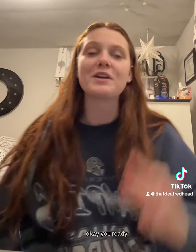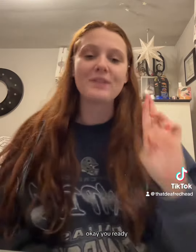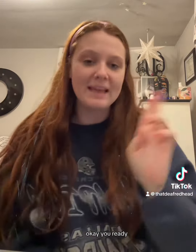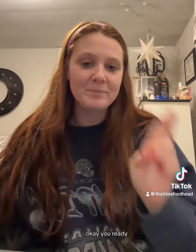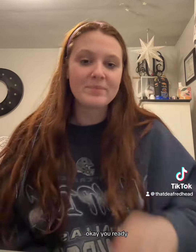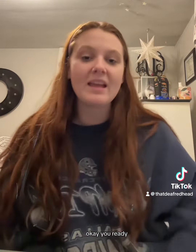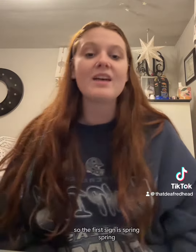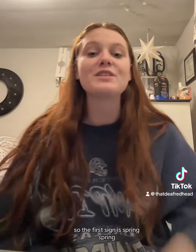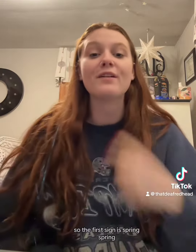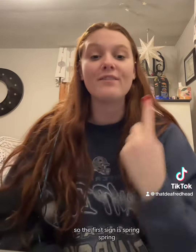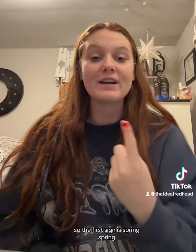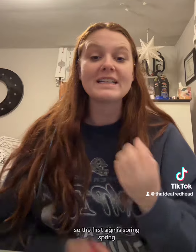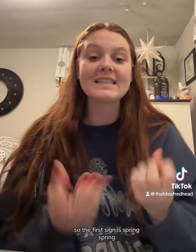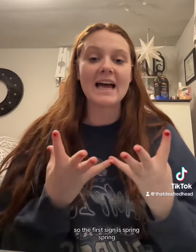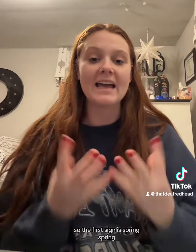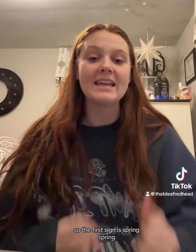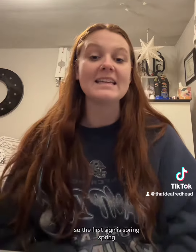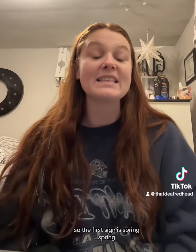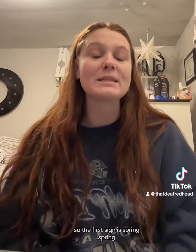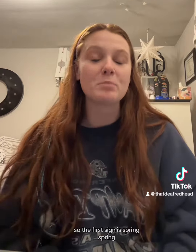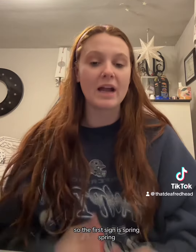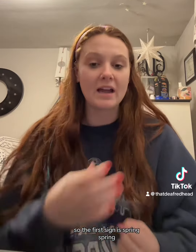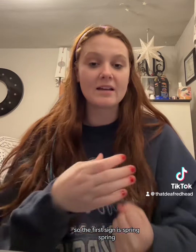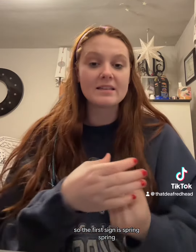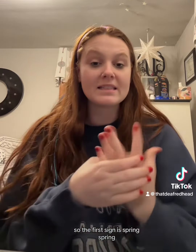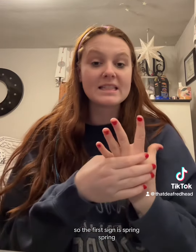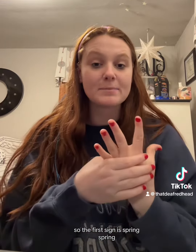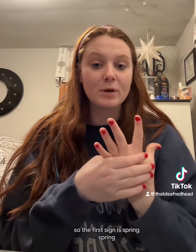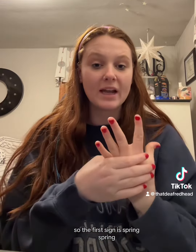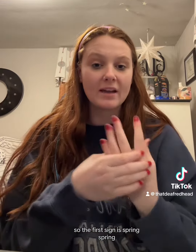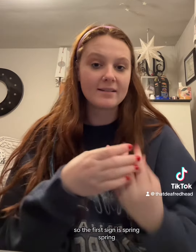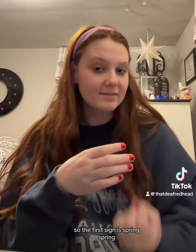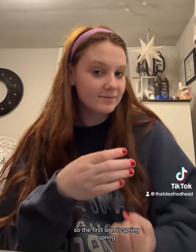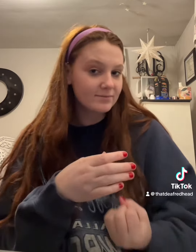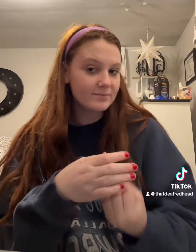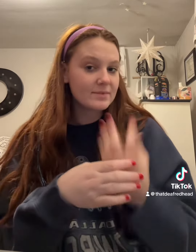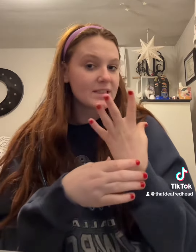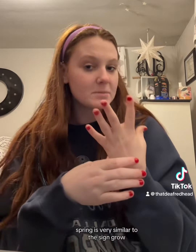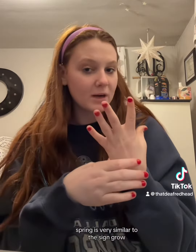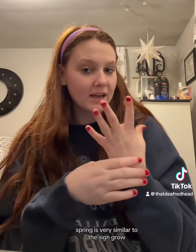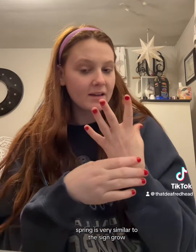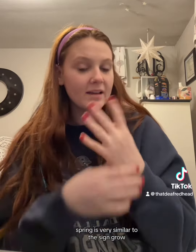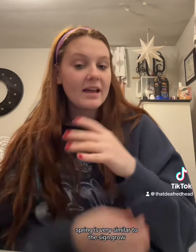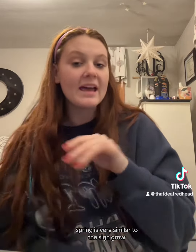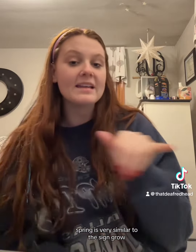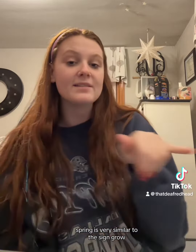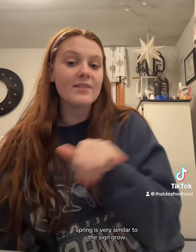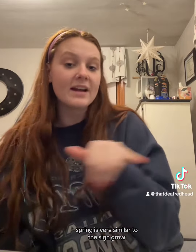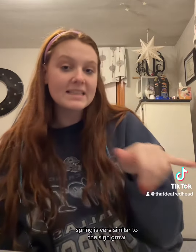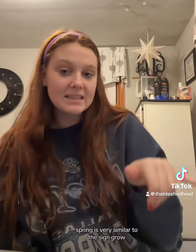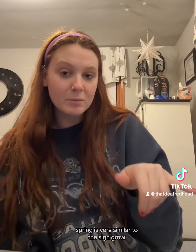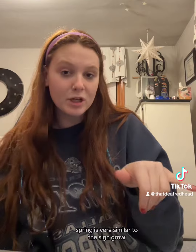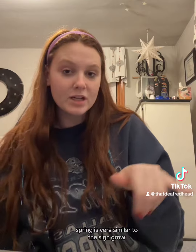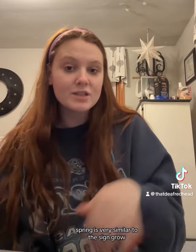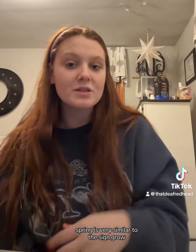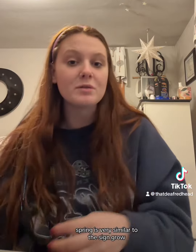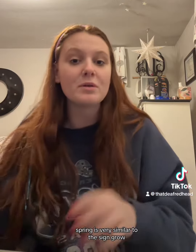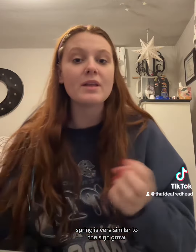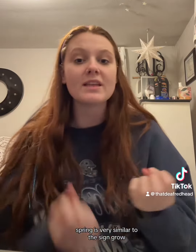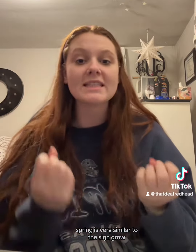ready? So the first sign is spring. Spring. It is very similar to the